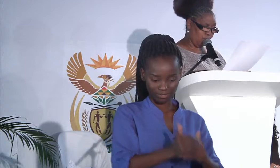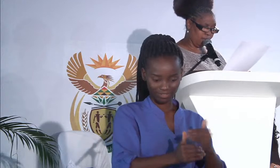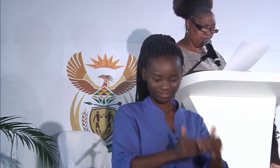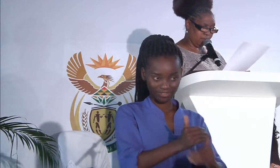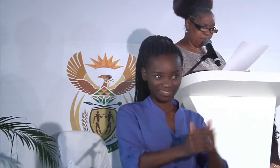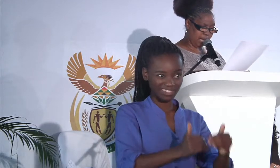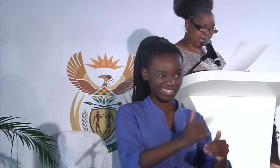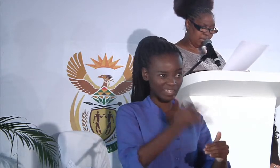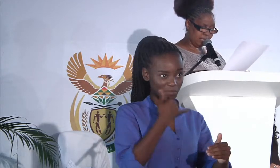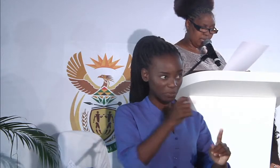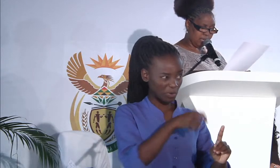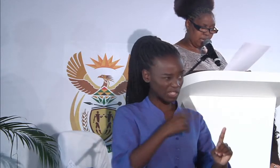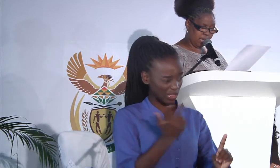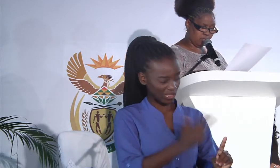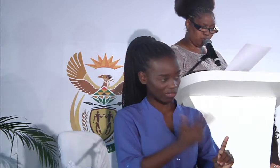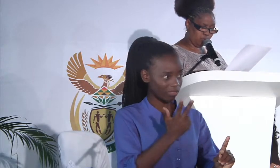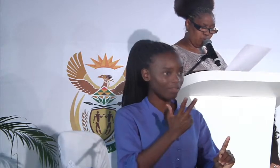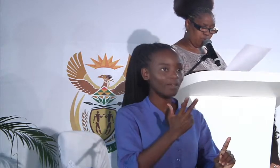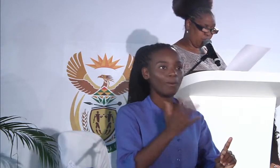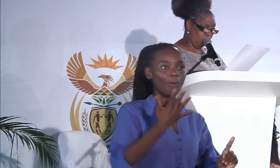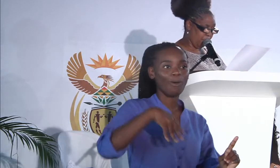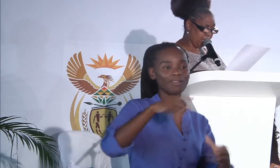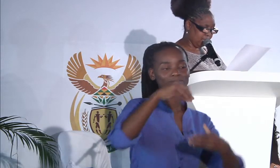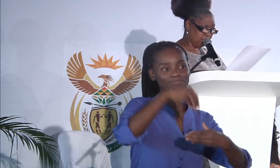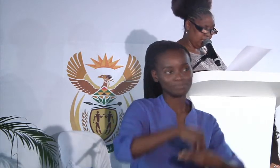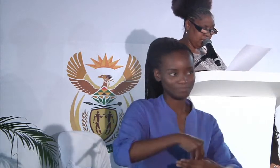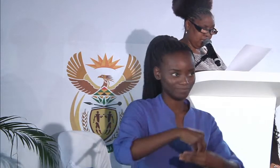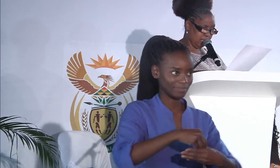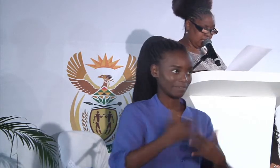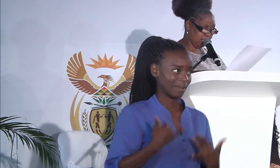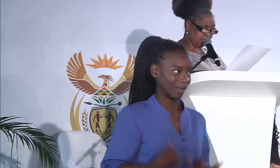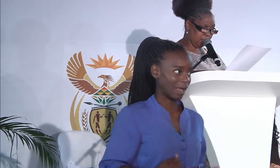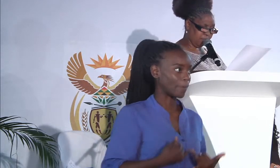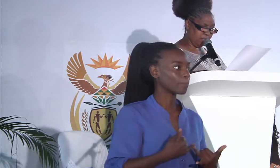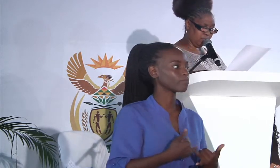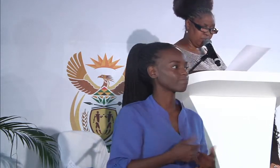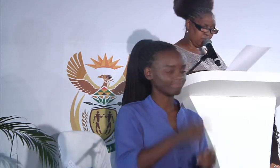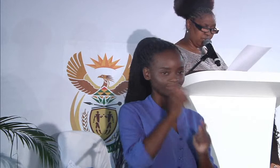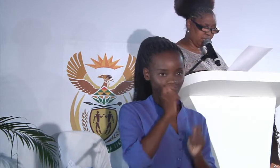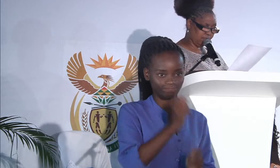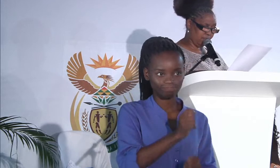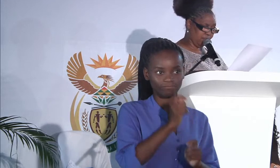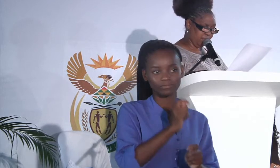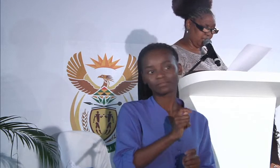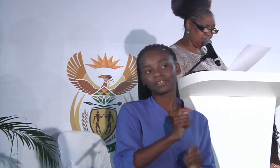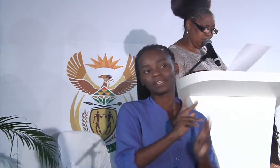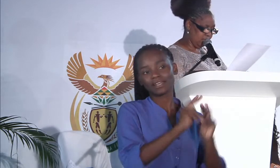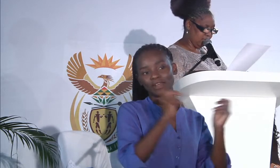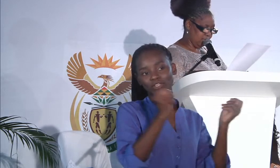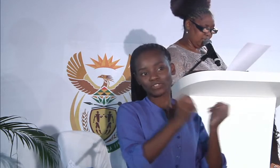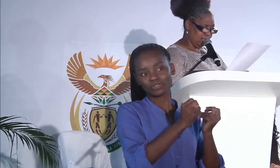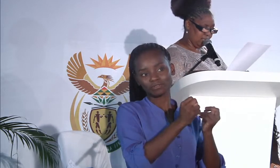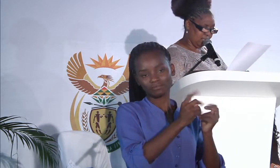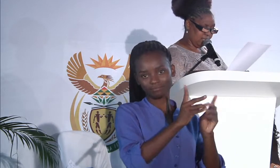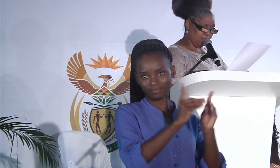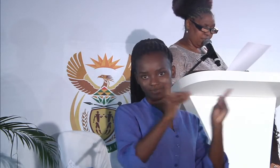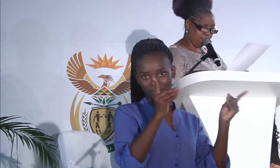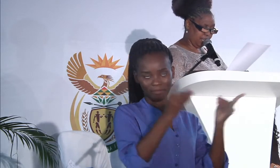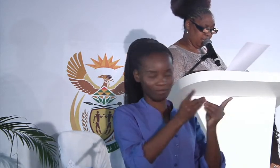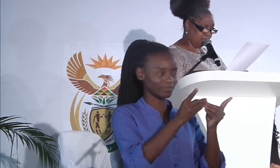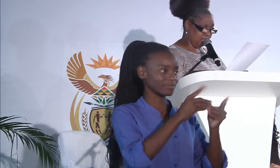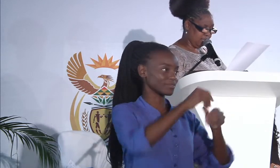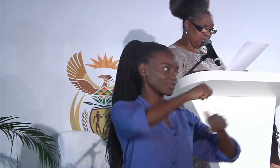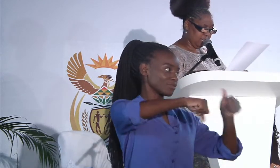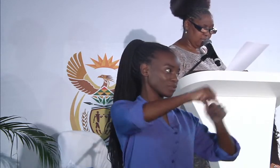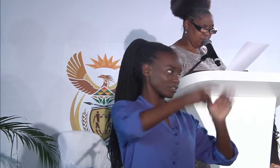one behind. And so we commend the National Department of Social Development, the South